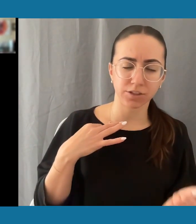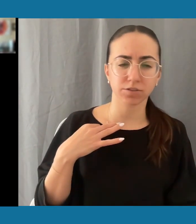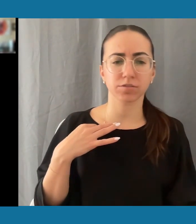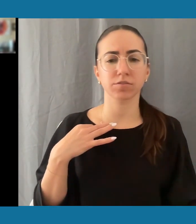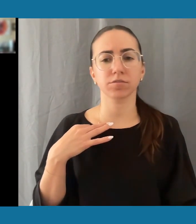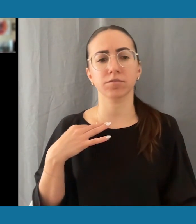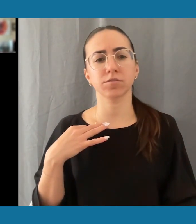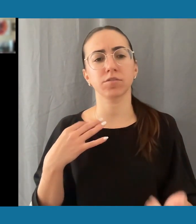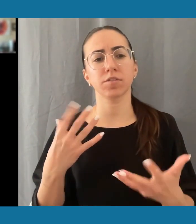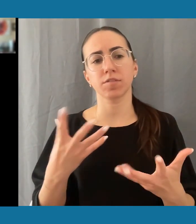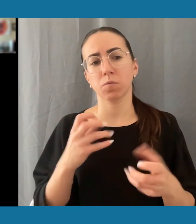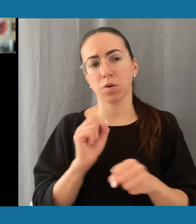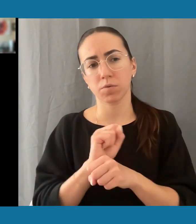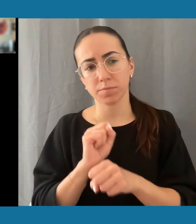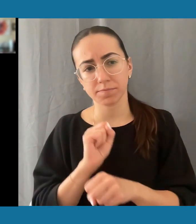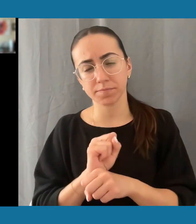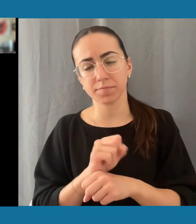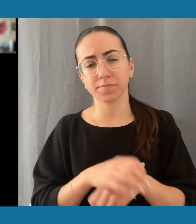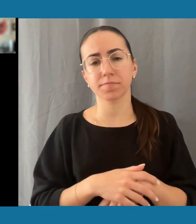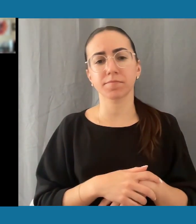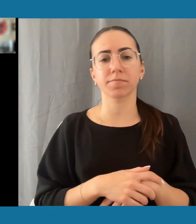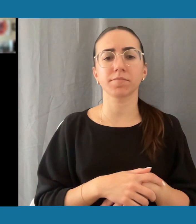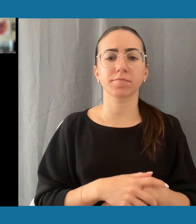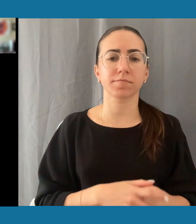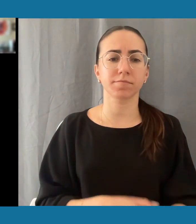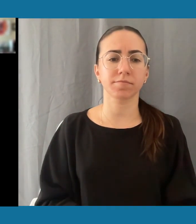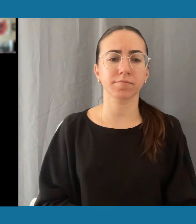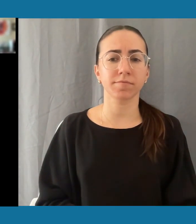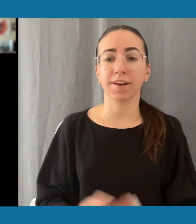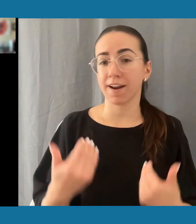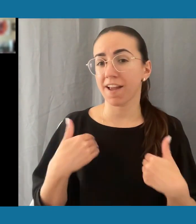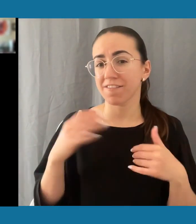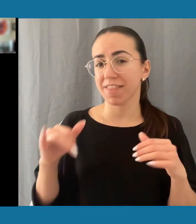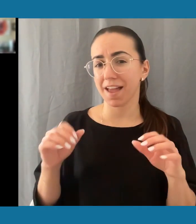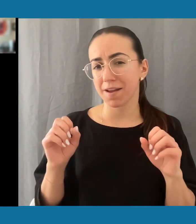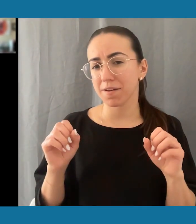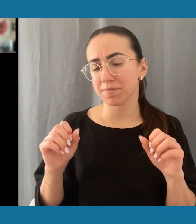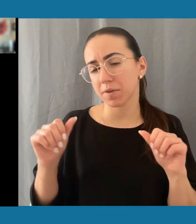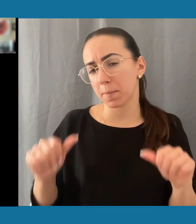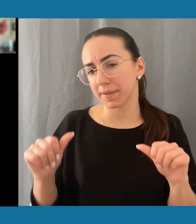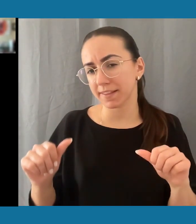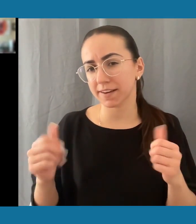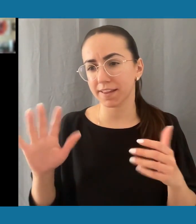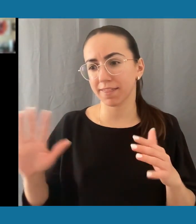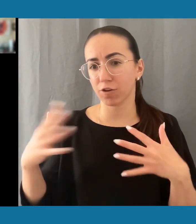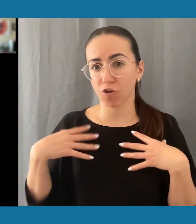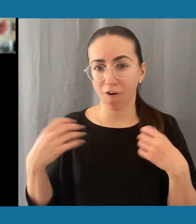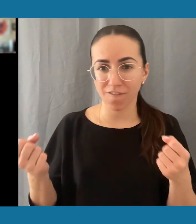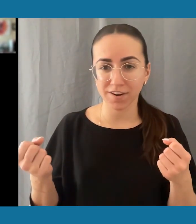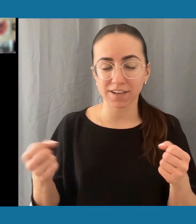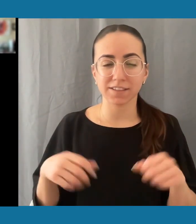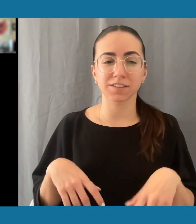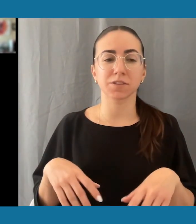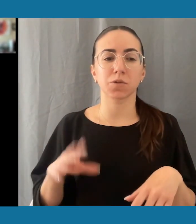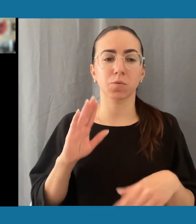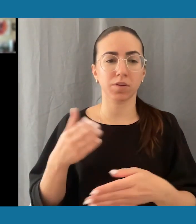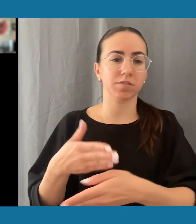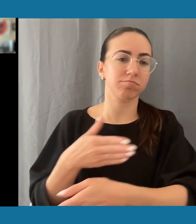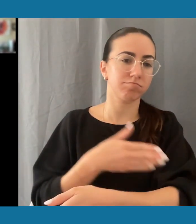And having that ability increases their confidence, it increases their independence,